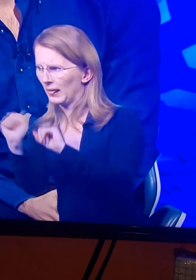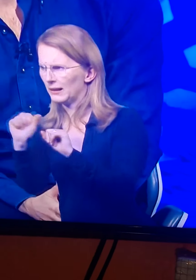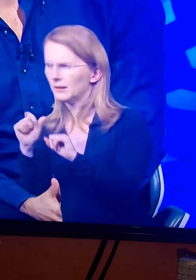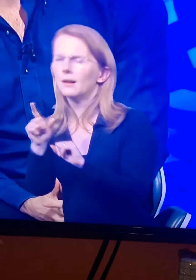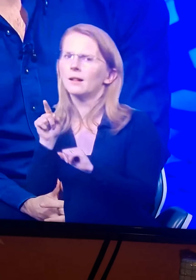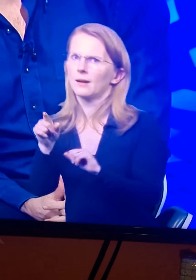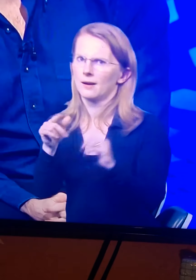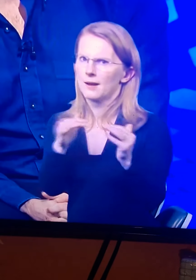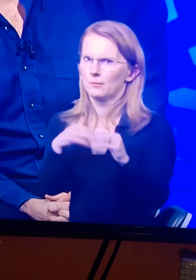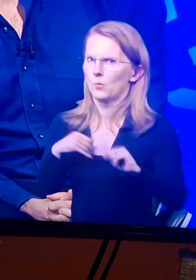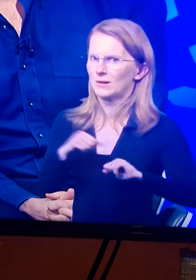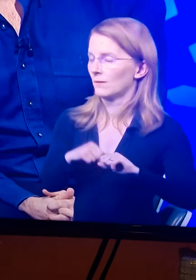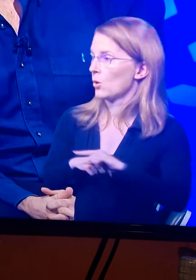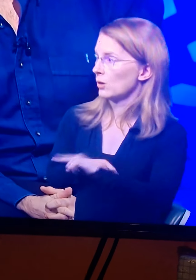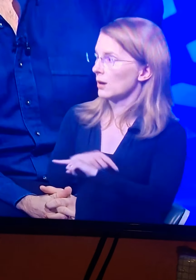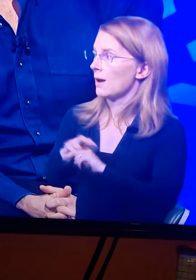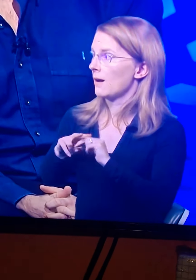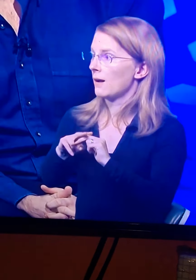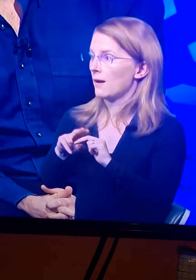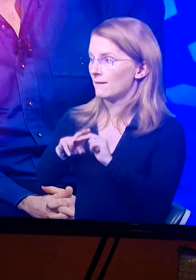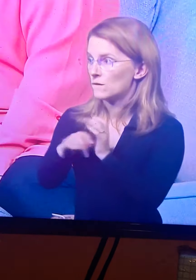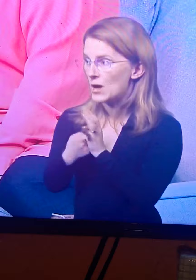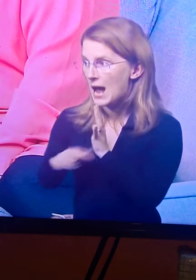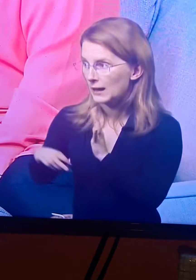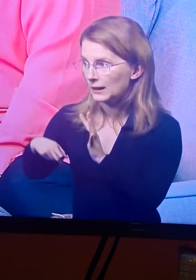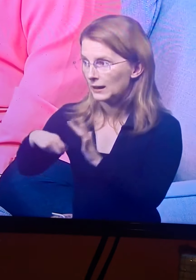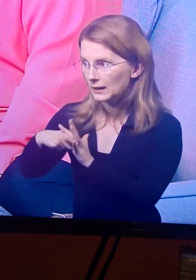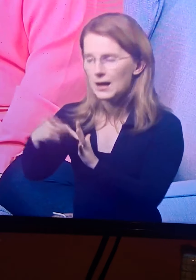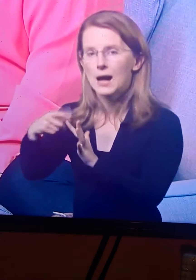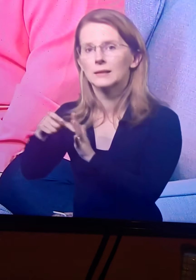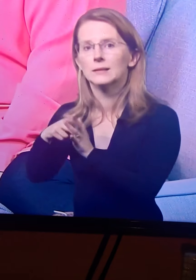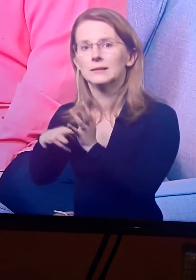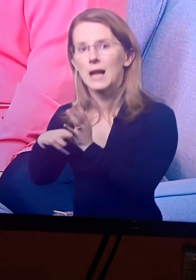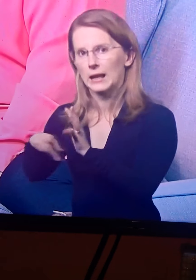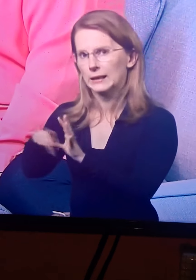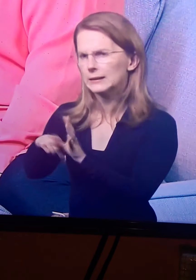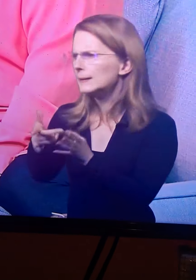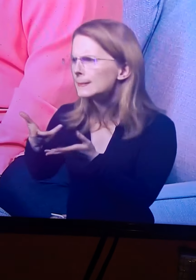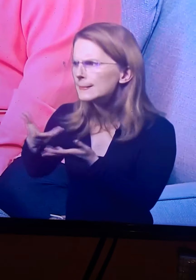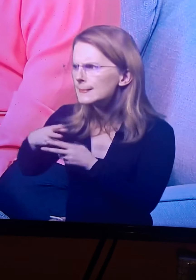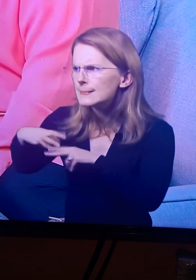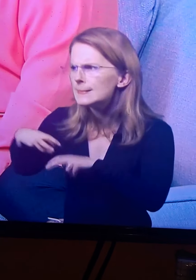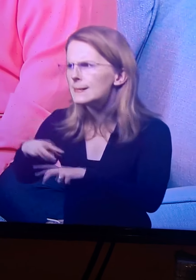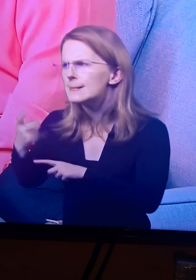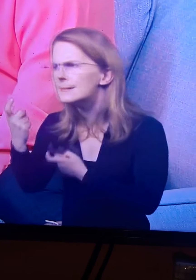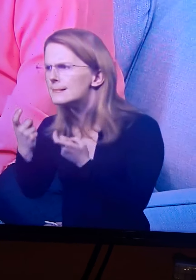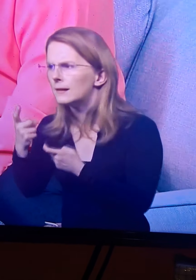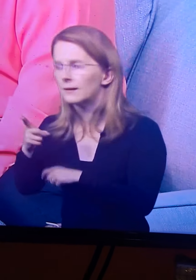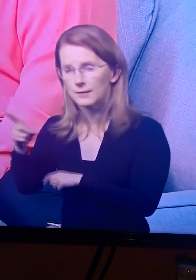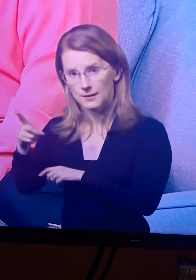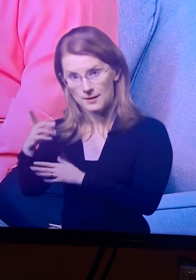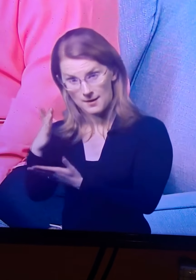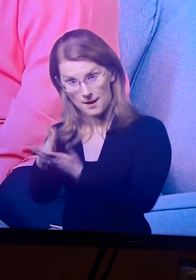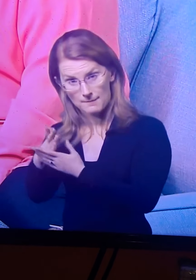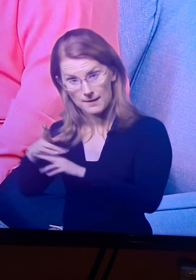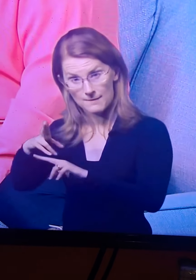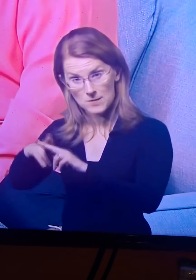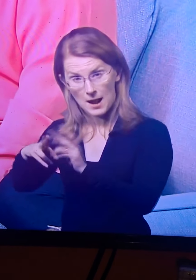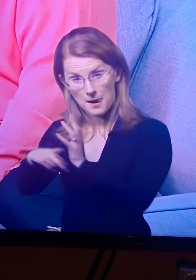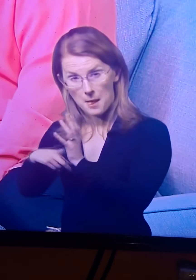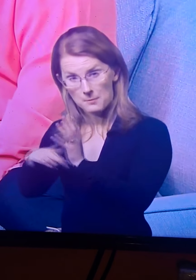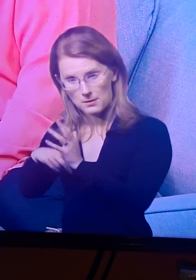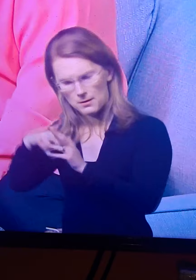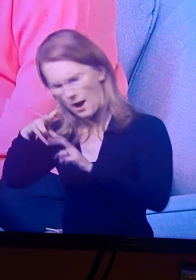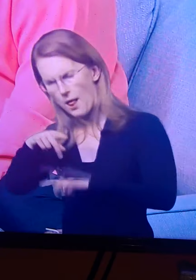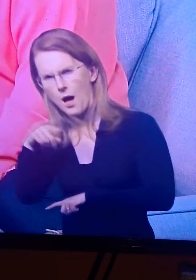Danny Murphy are here to dissect and reflect. Would you let Frank Lampard dissect you, Mum? No.